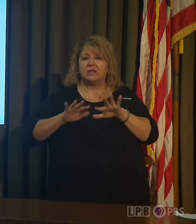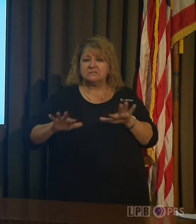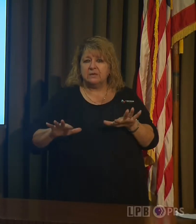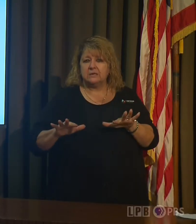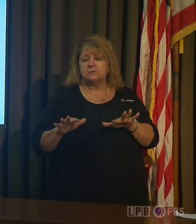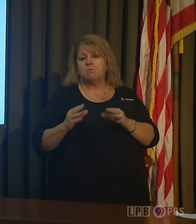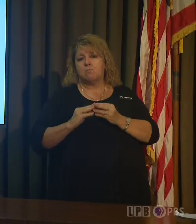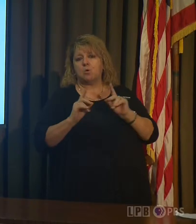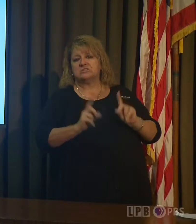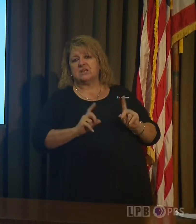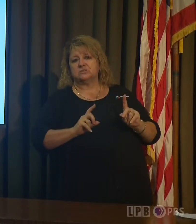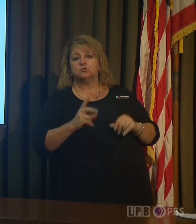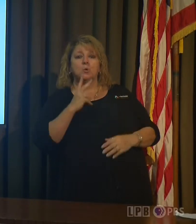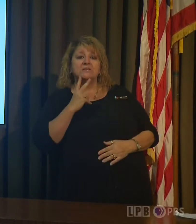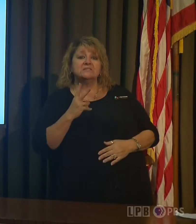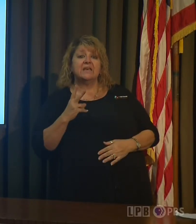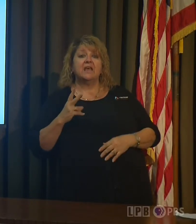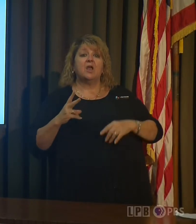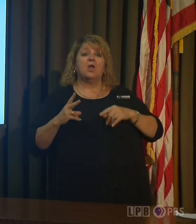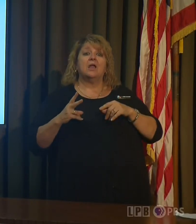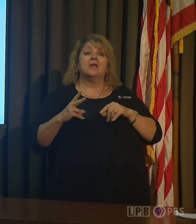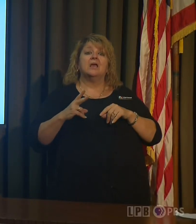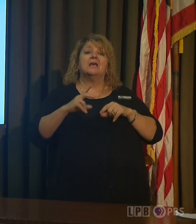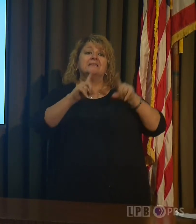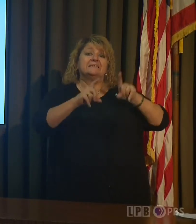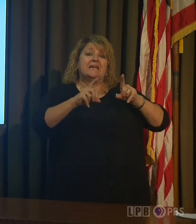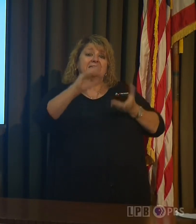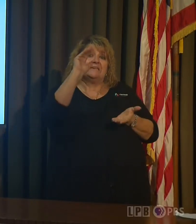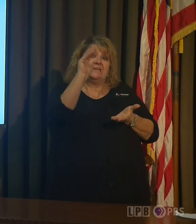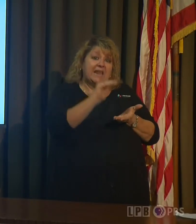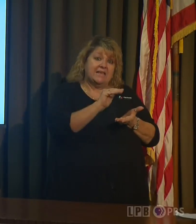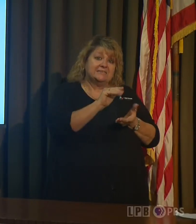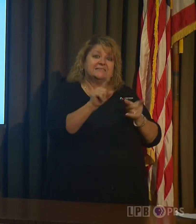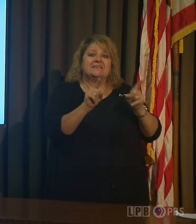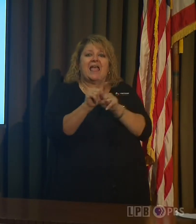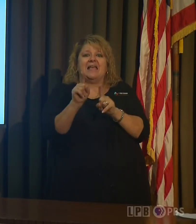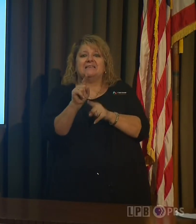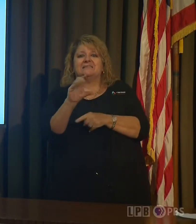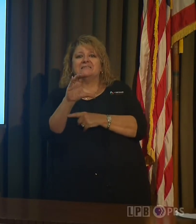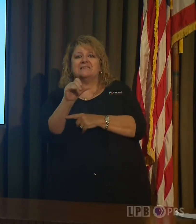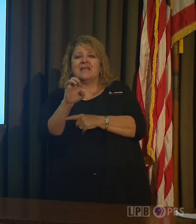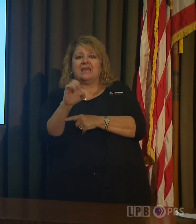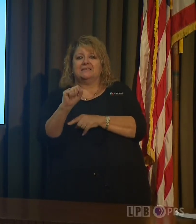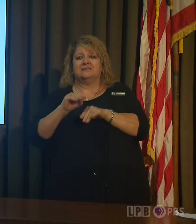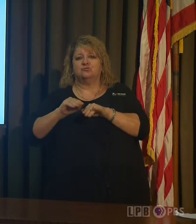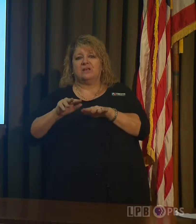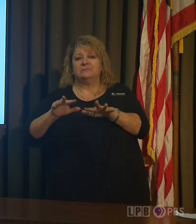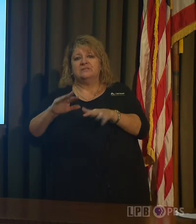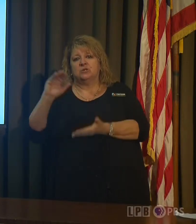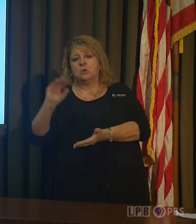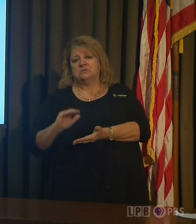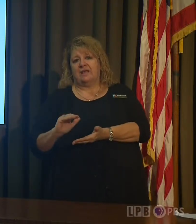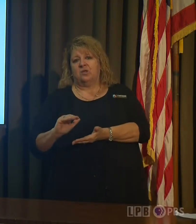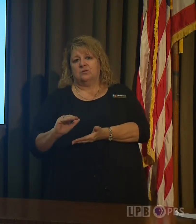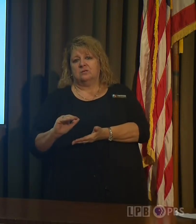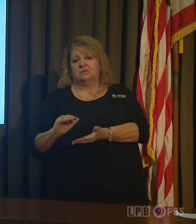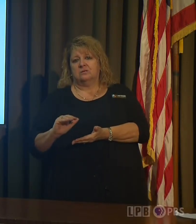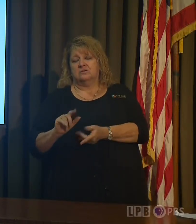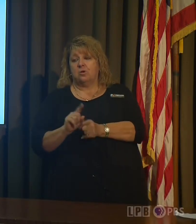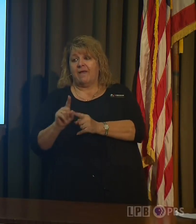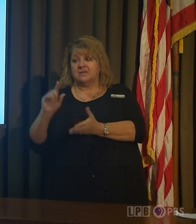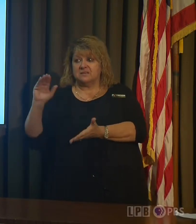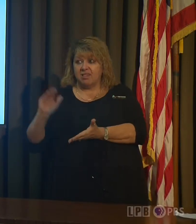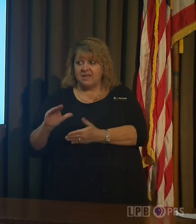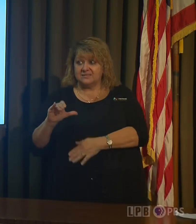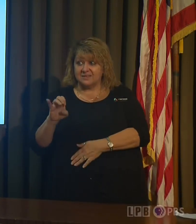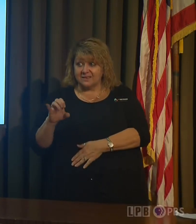typically do see testing volume decline as cases, as transmission goes down as well.